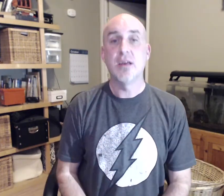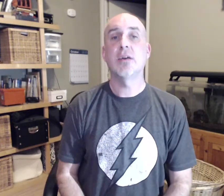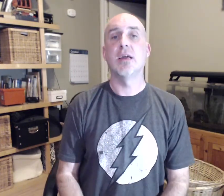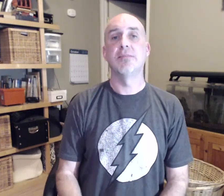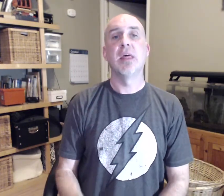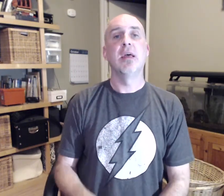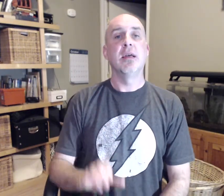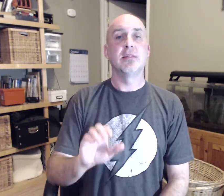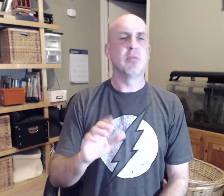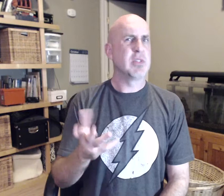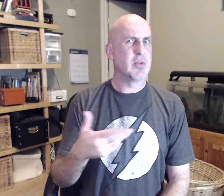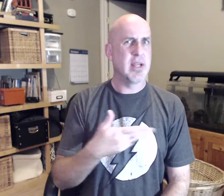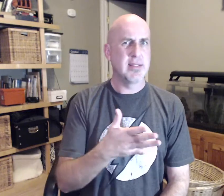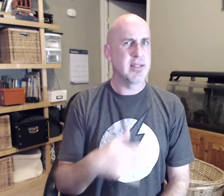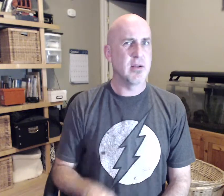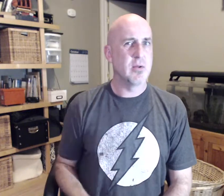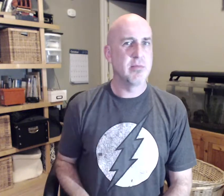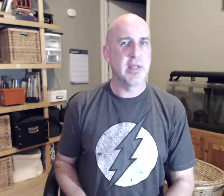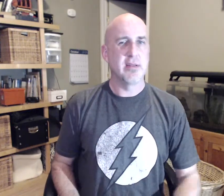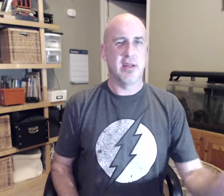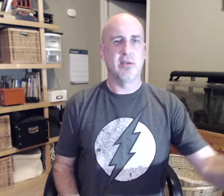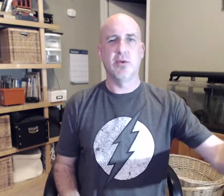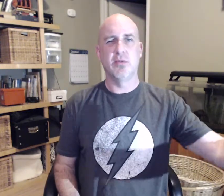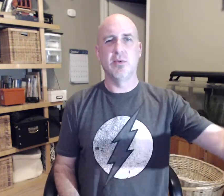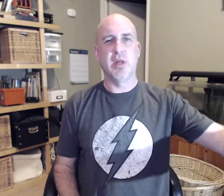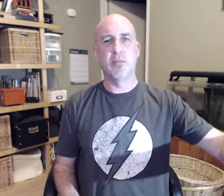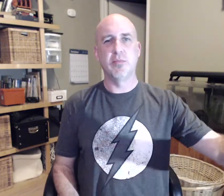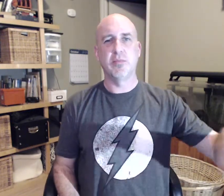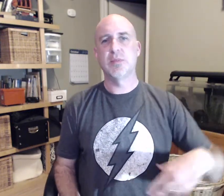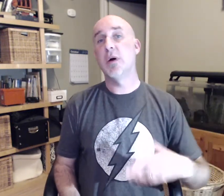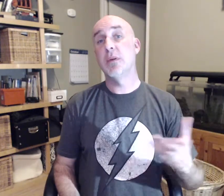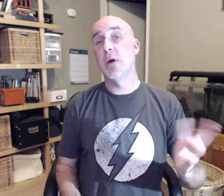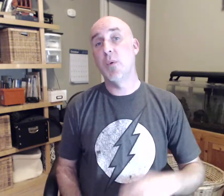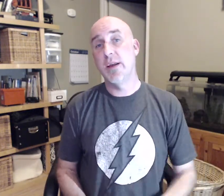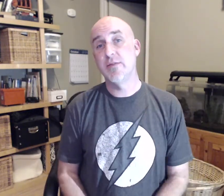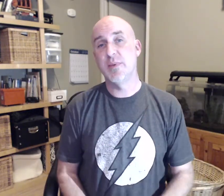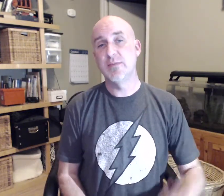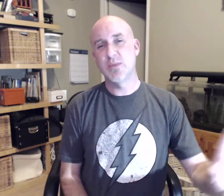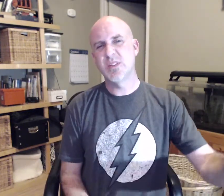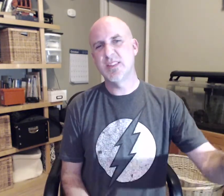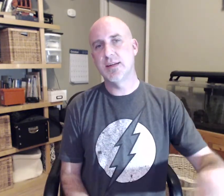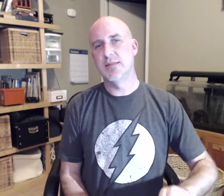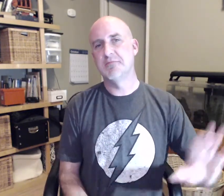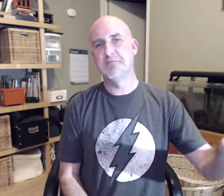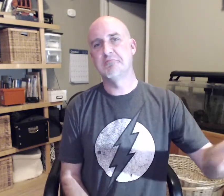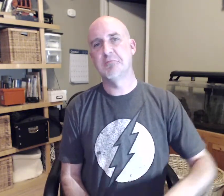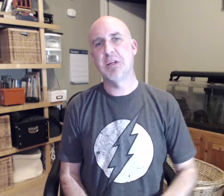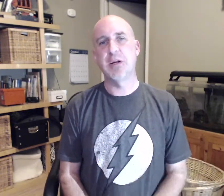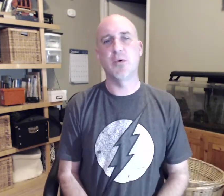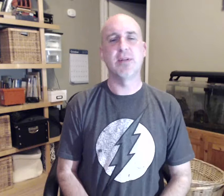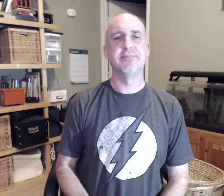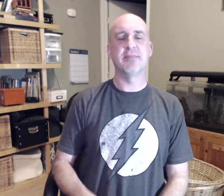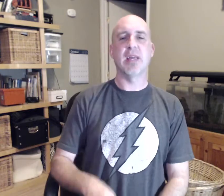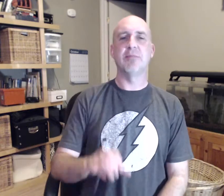Okay, someone's trying to get a hold of me on, I don't know who that, it's probably my wife, but we're gonna ignore it. Okay, here